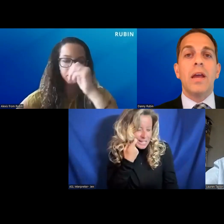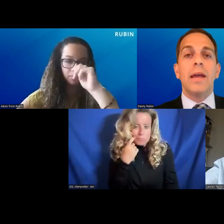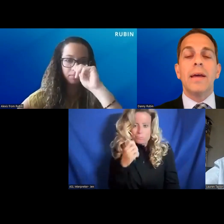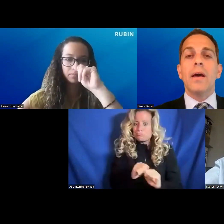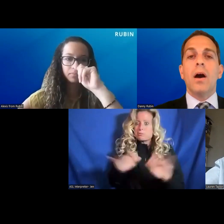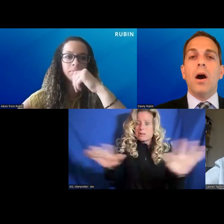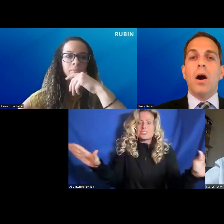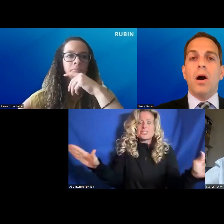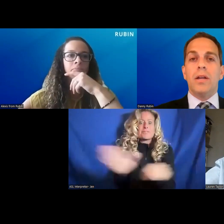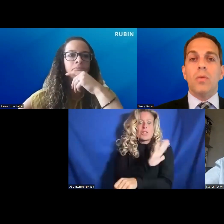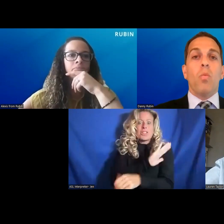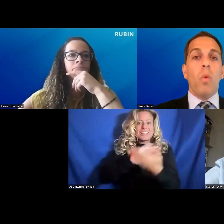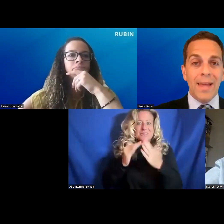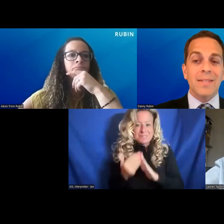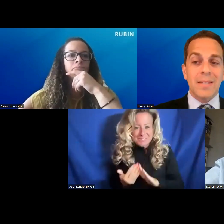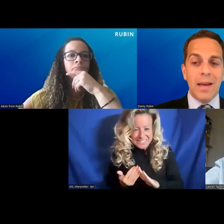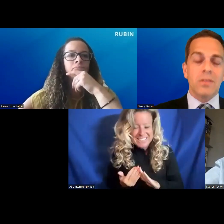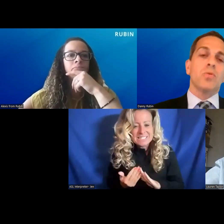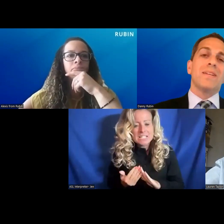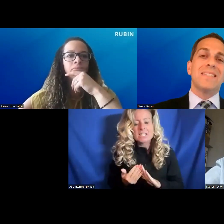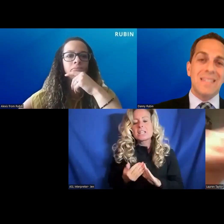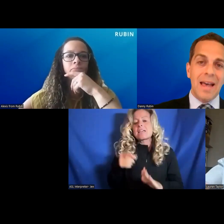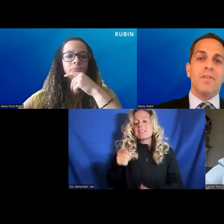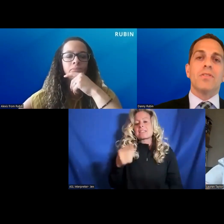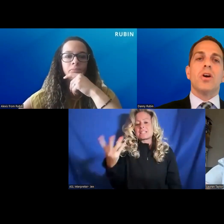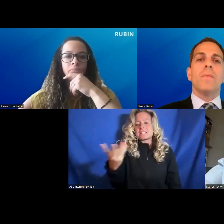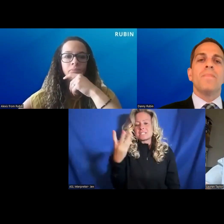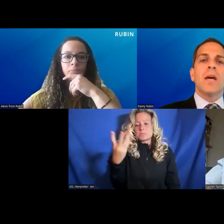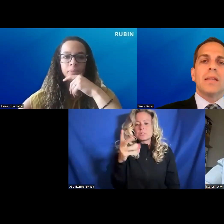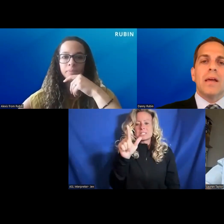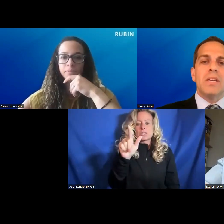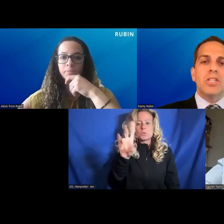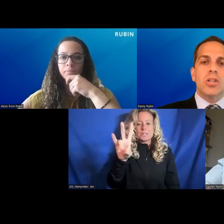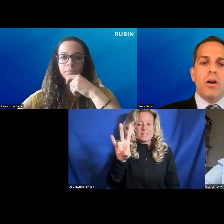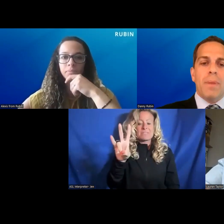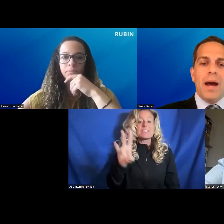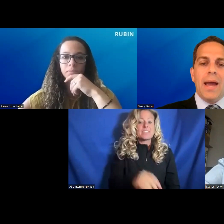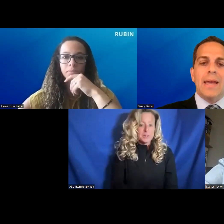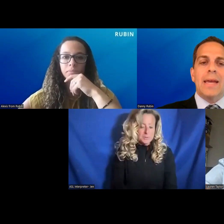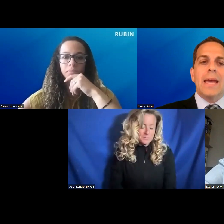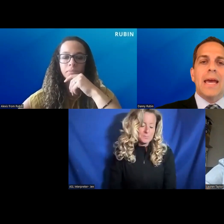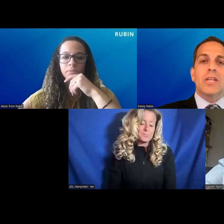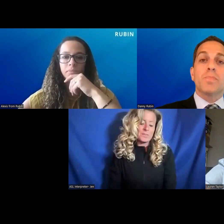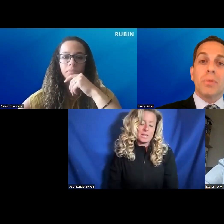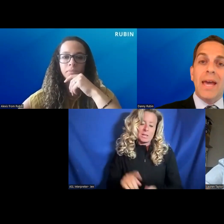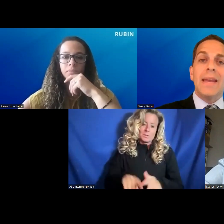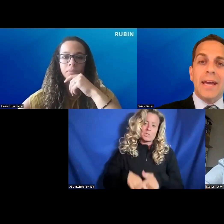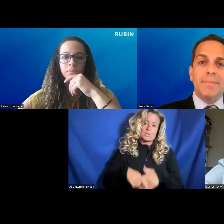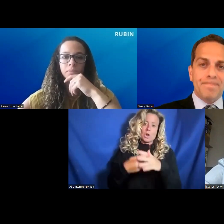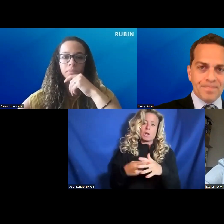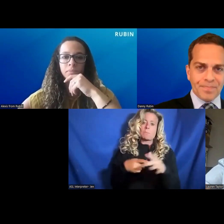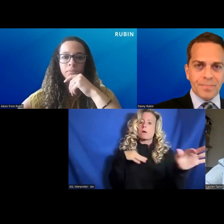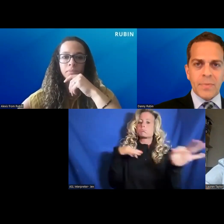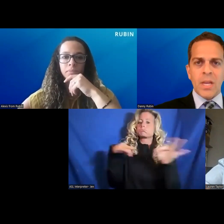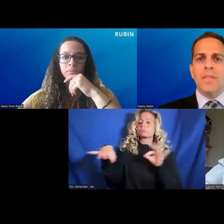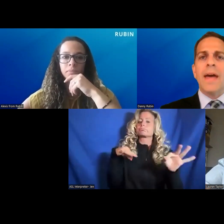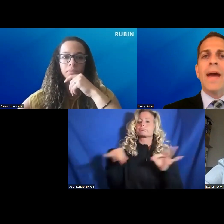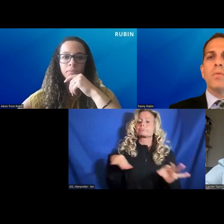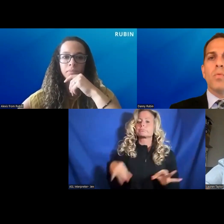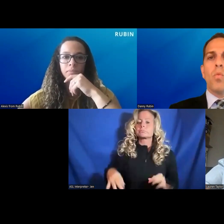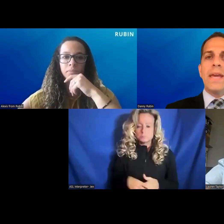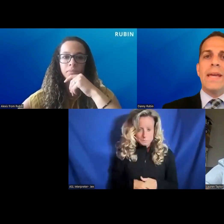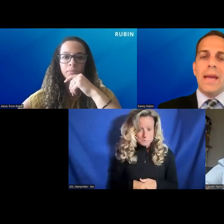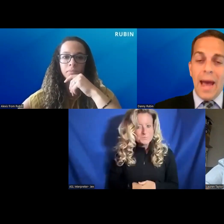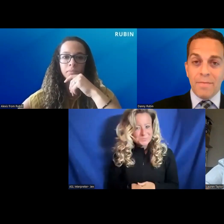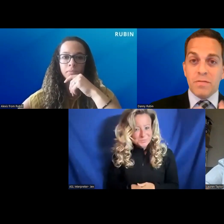whole community on Wednesday, the 27th. So let me start by explaining